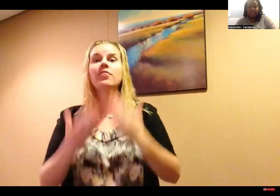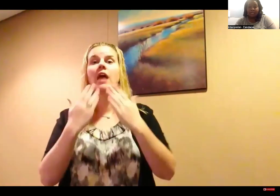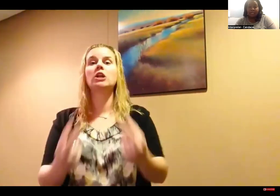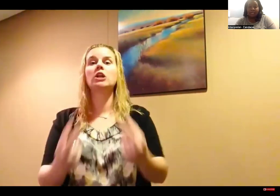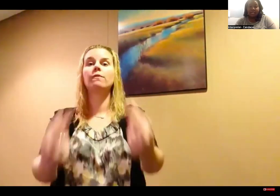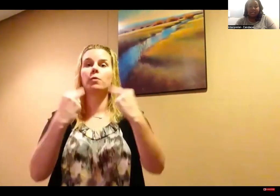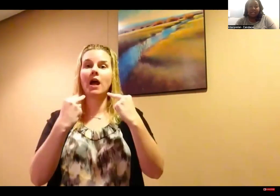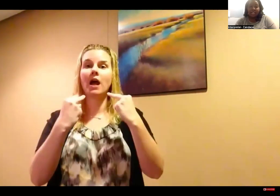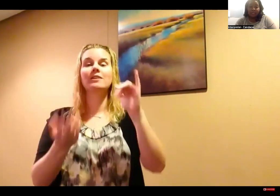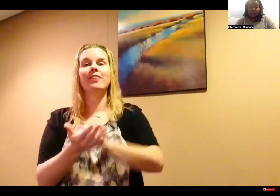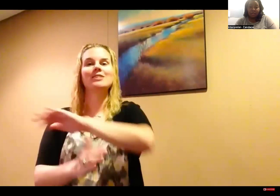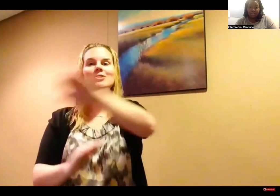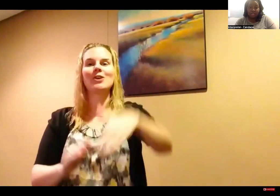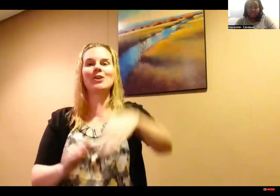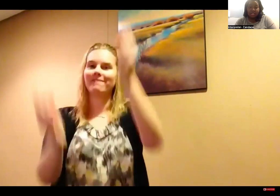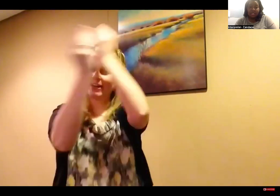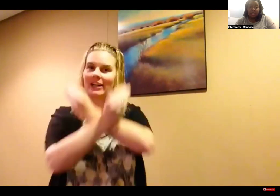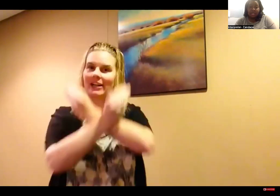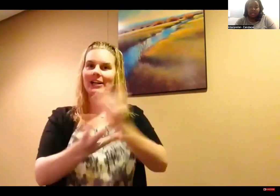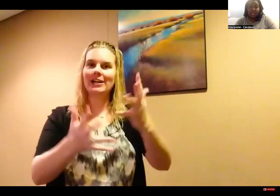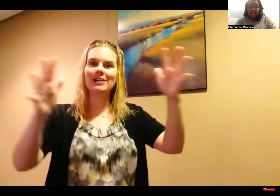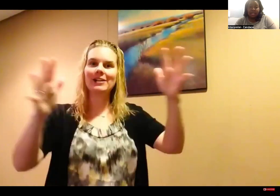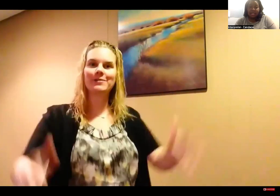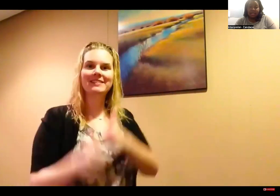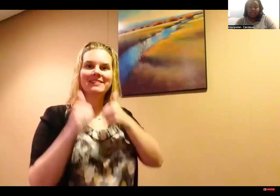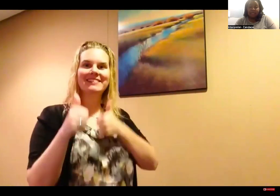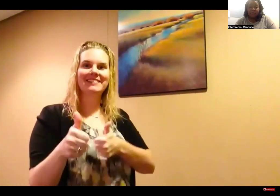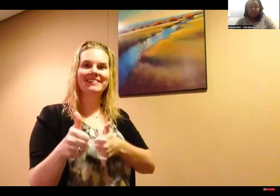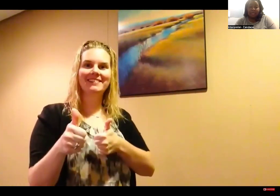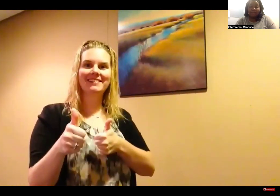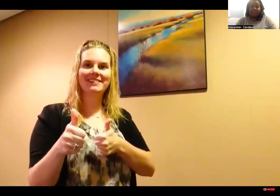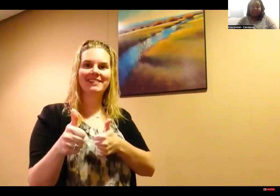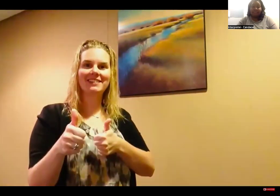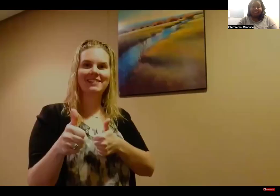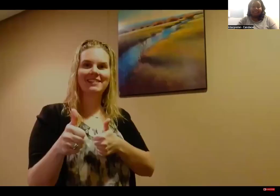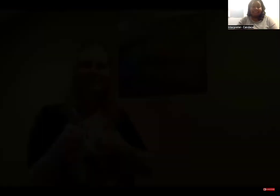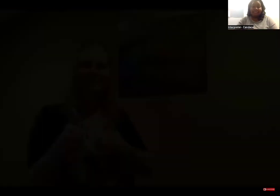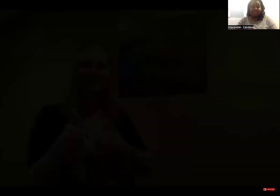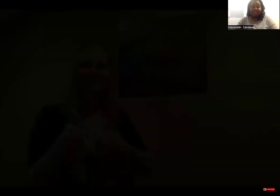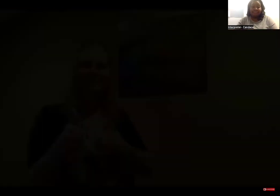see where that leads us. Thank you for watching, and I'll keep you updated.